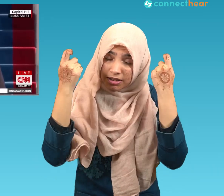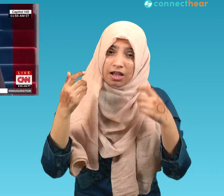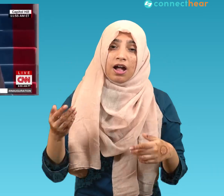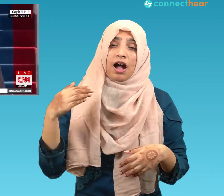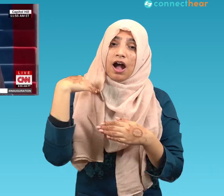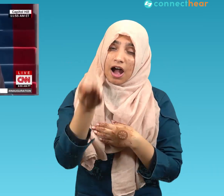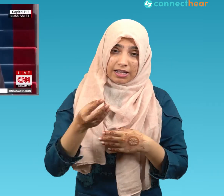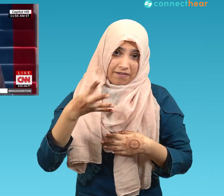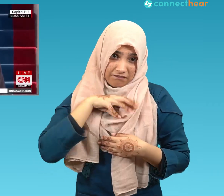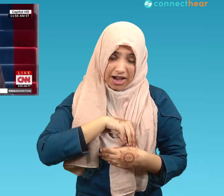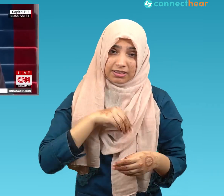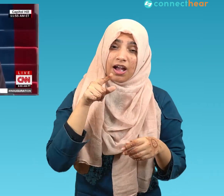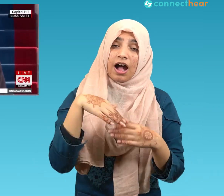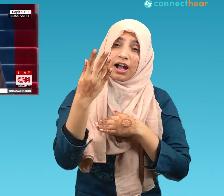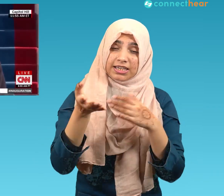to gain.